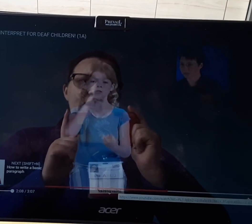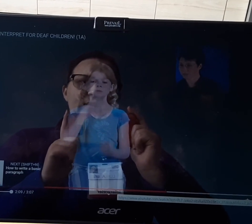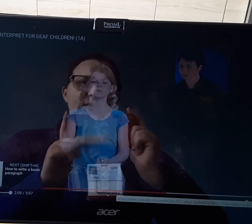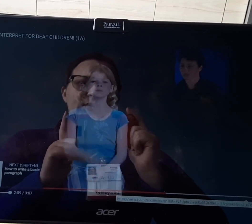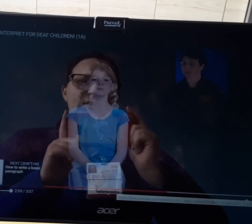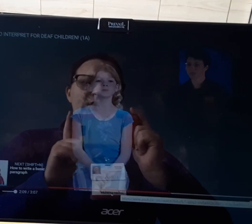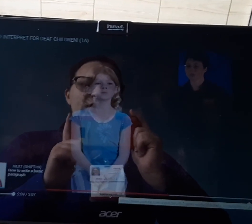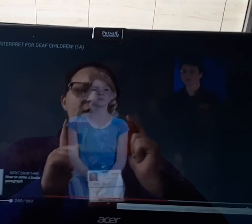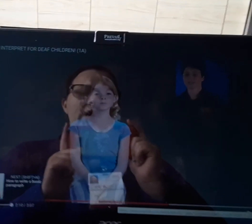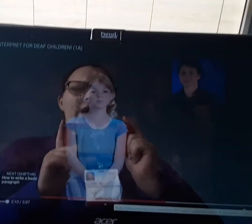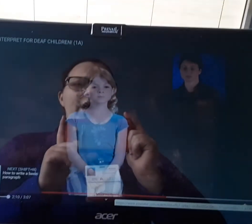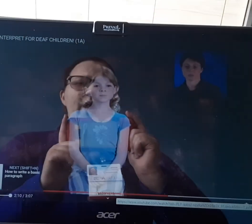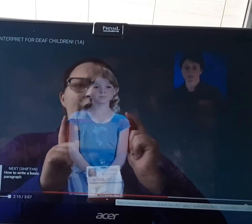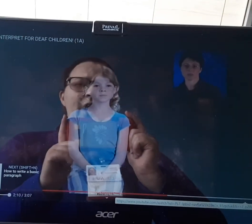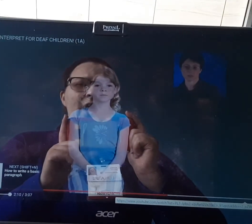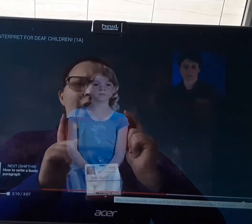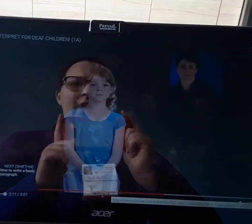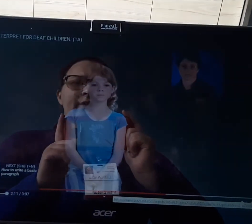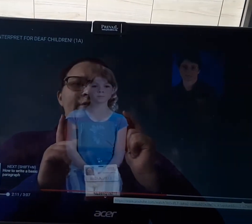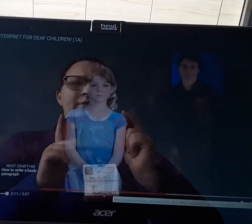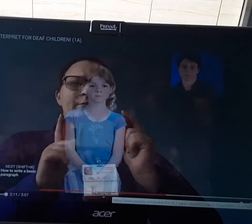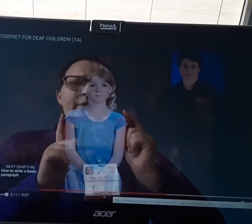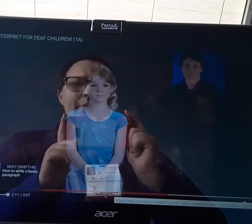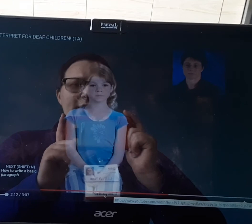and the three pigs.